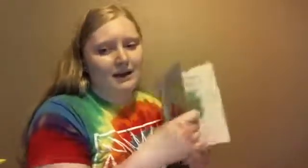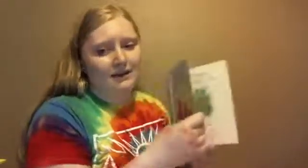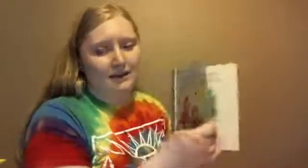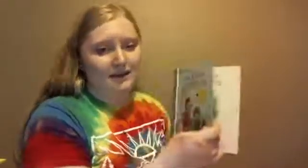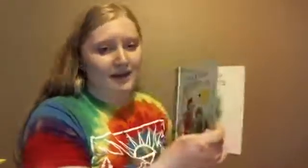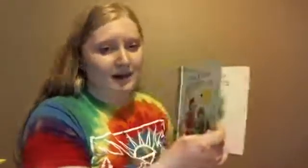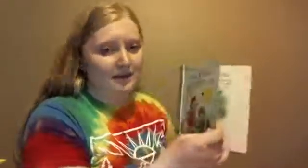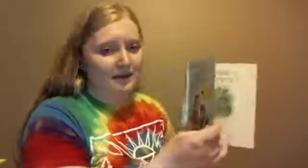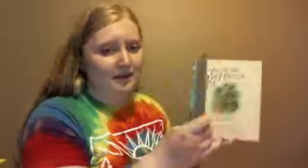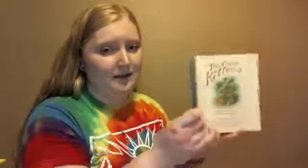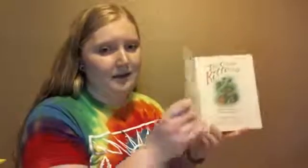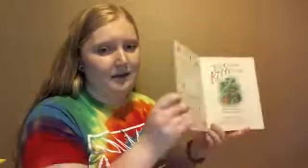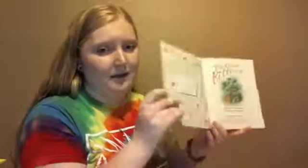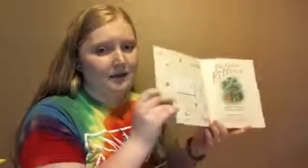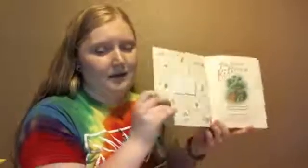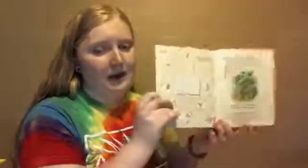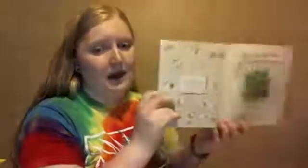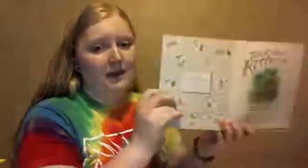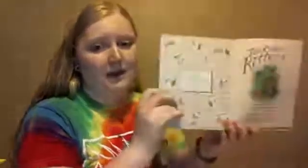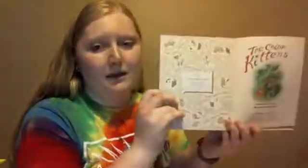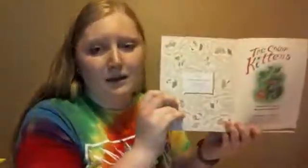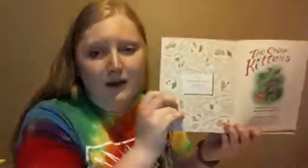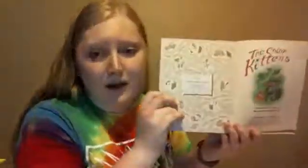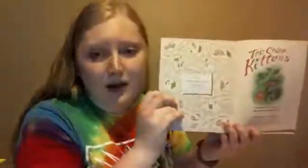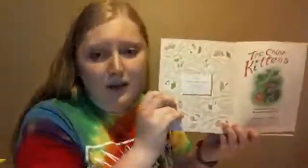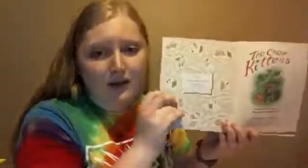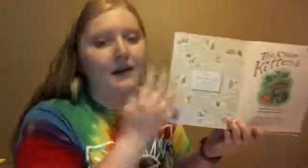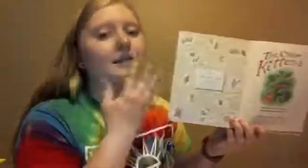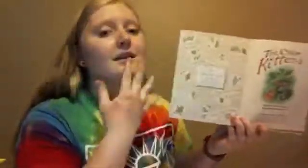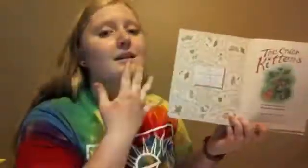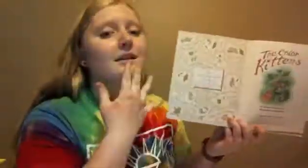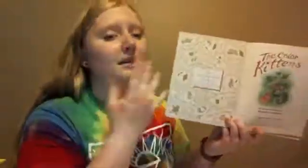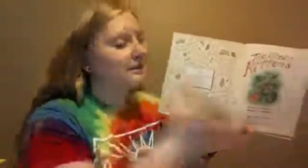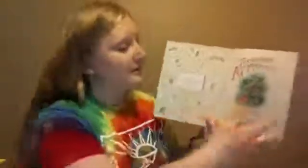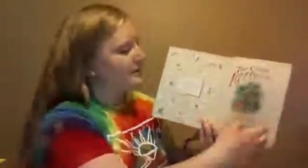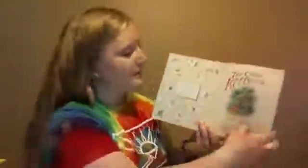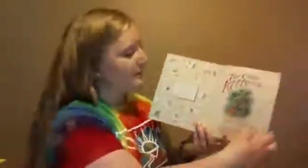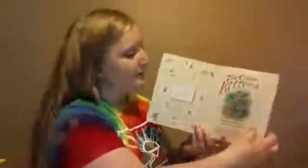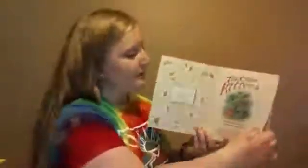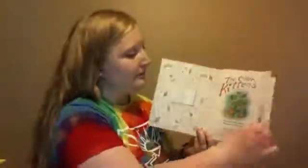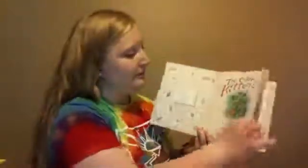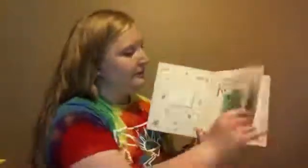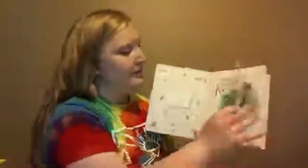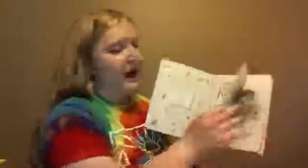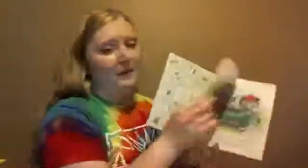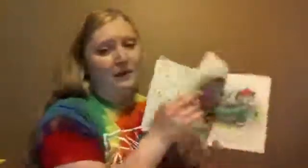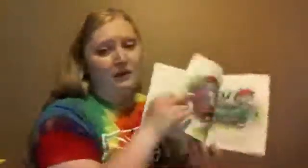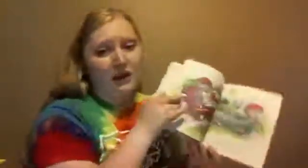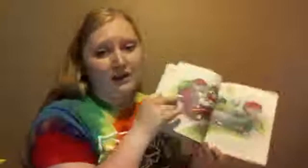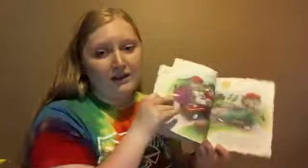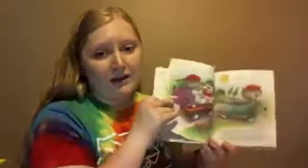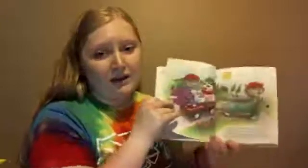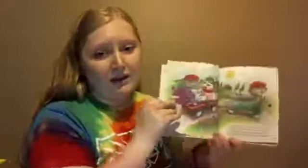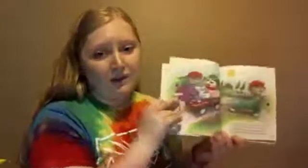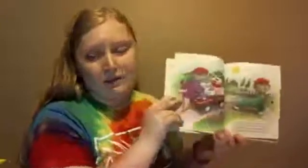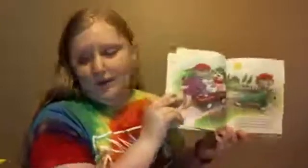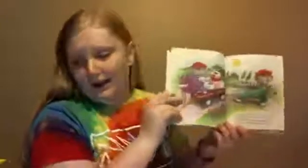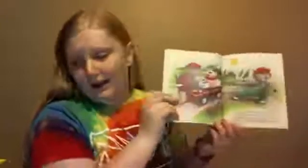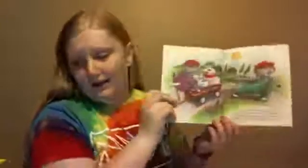some of the signs. Okay, The Color Kittens. I'm going to try and sign along with one hand